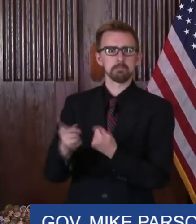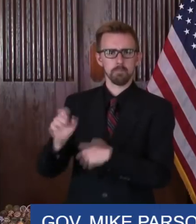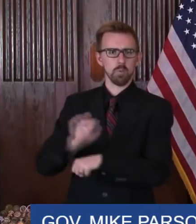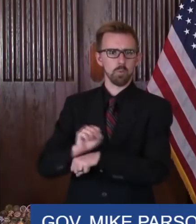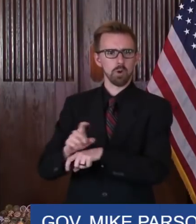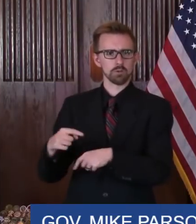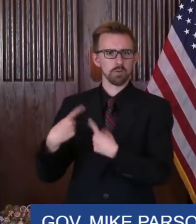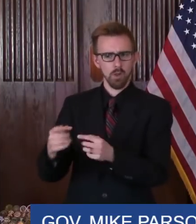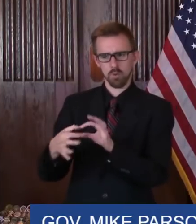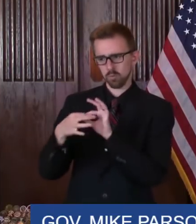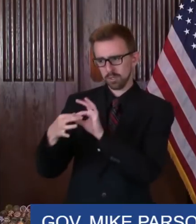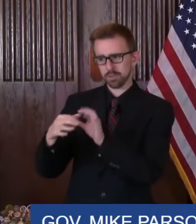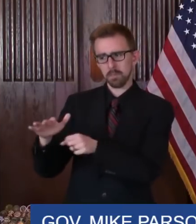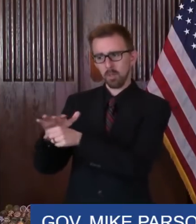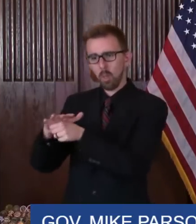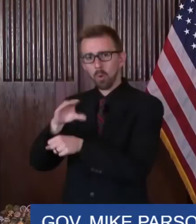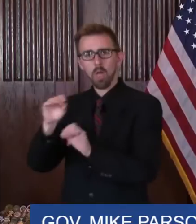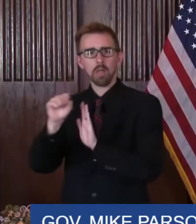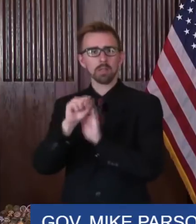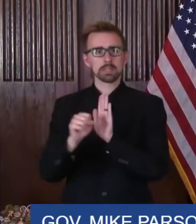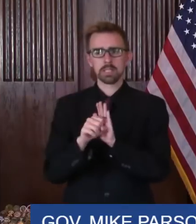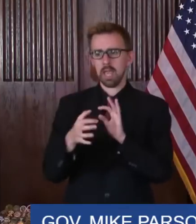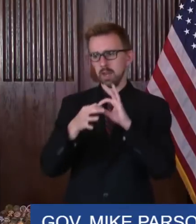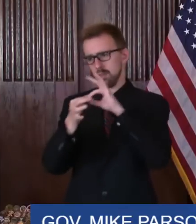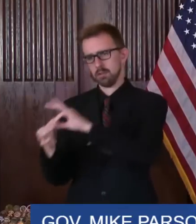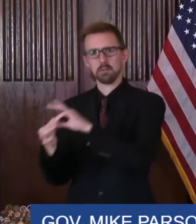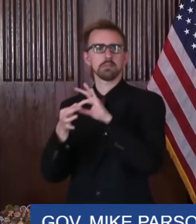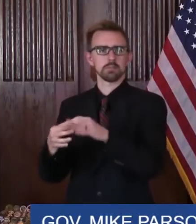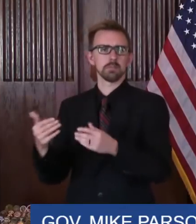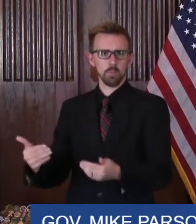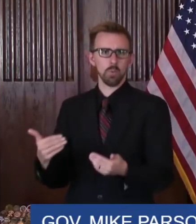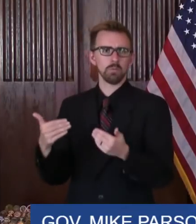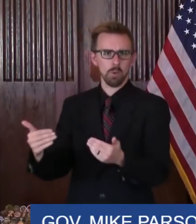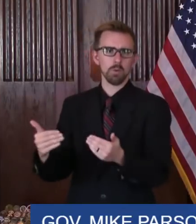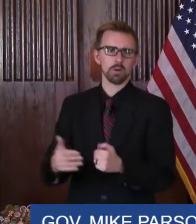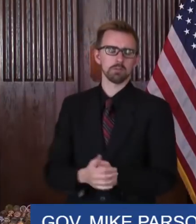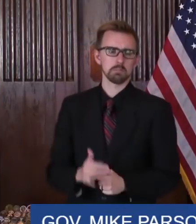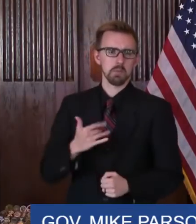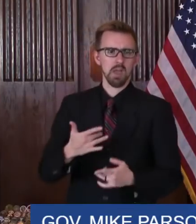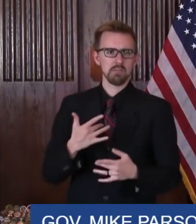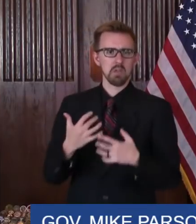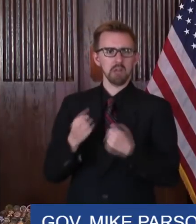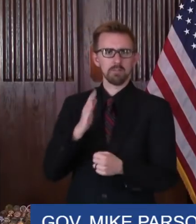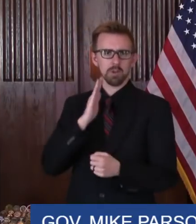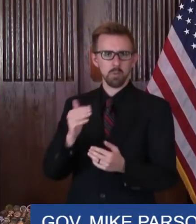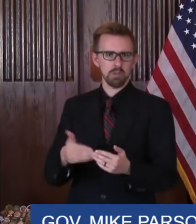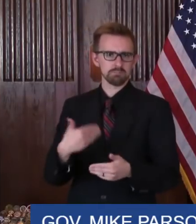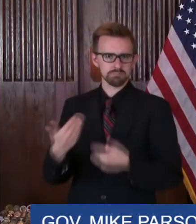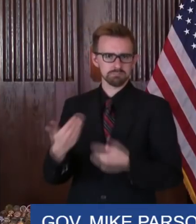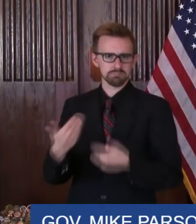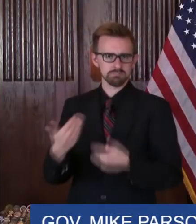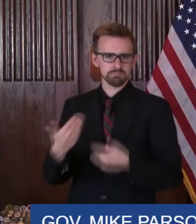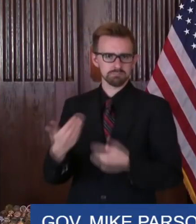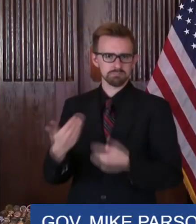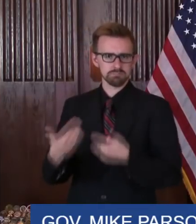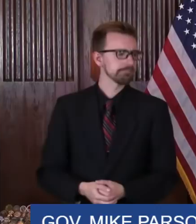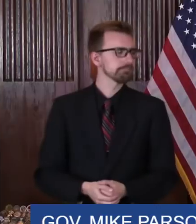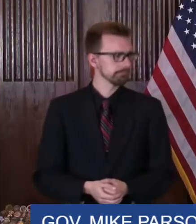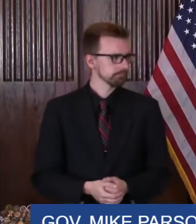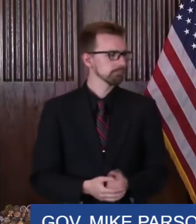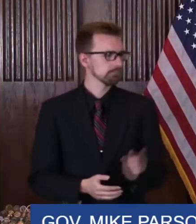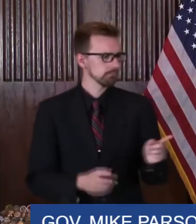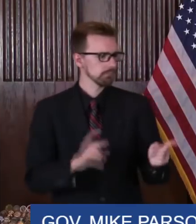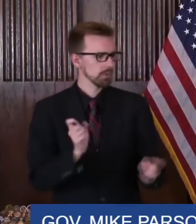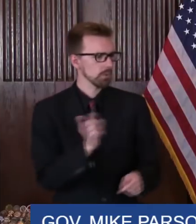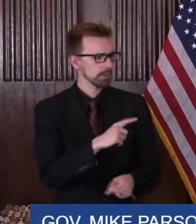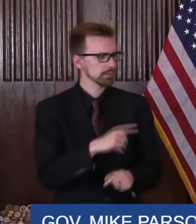that relationship between the local levels and the state level are moving forward, and I'm confident we're going to get that done. All right, thank you, Governor. This